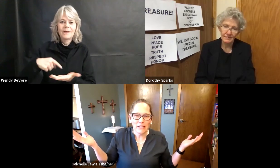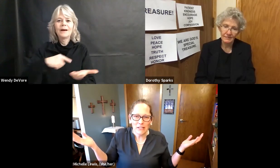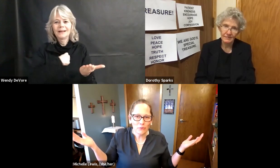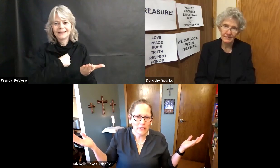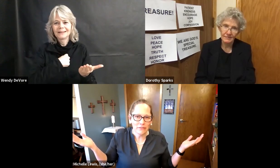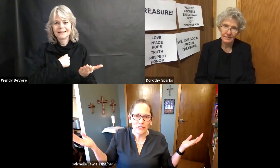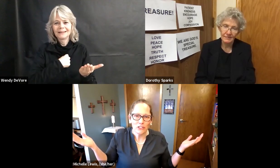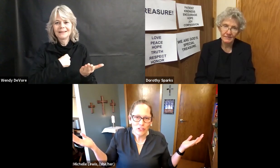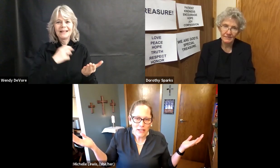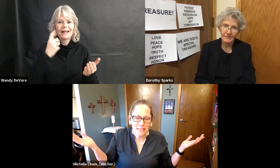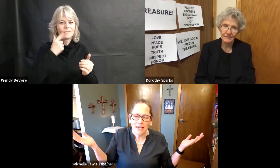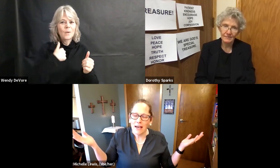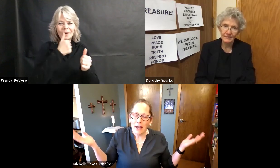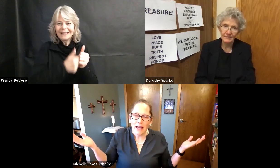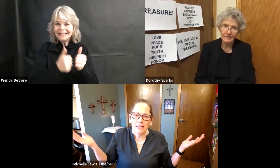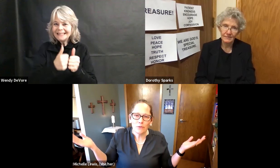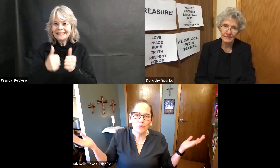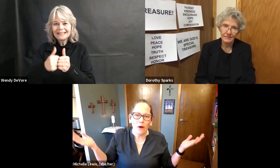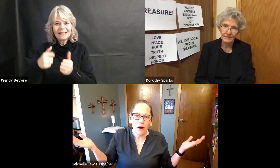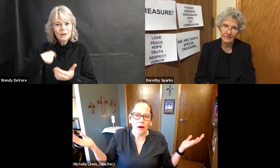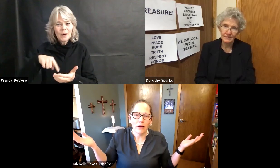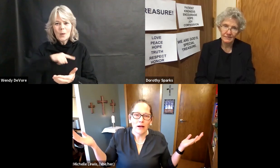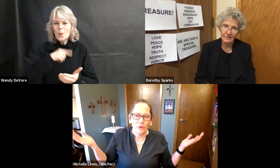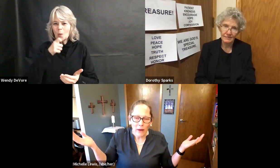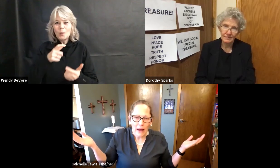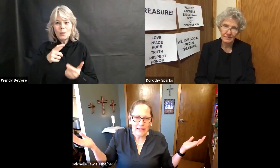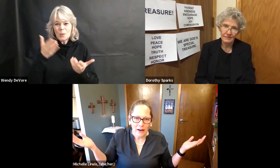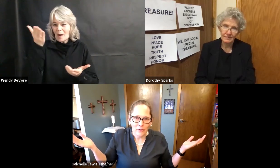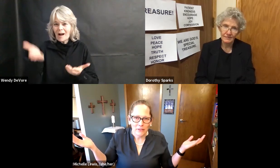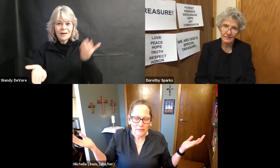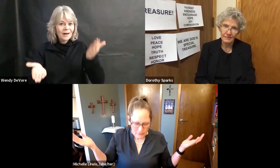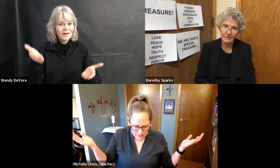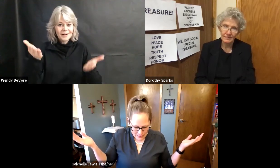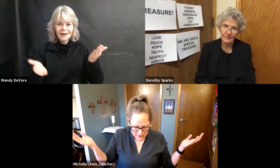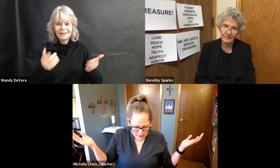And for each one of us, just as you are right now,